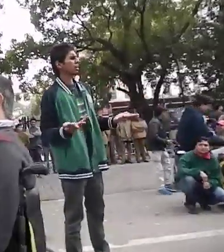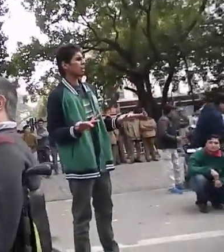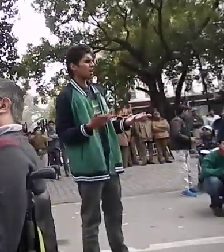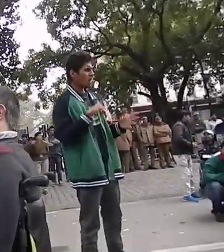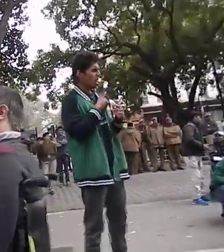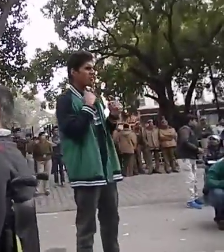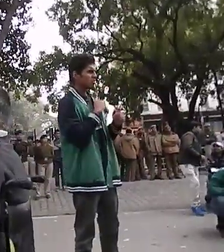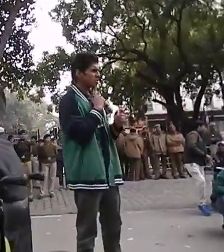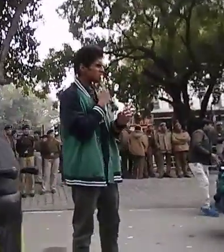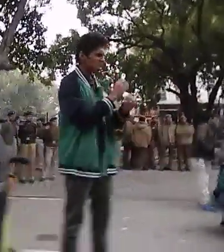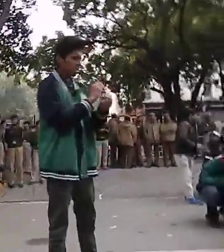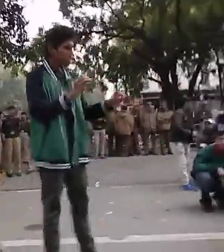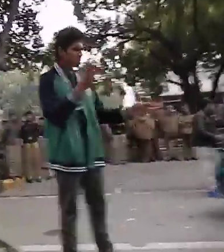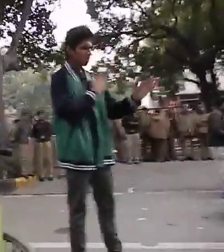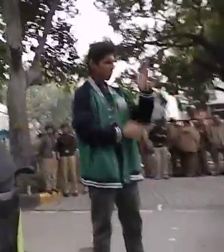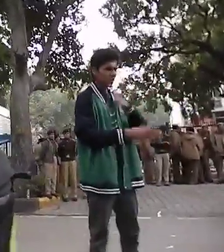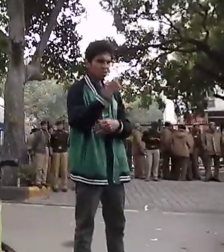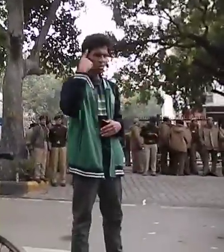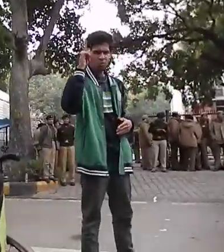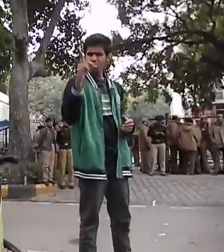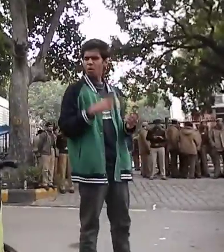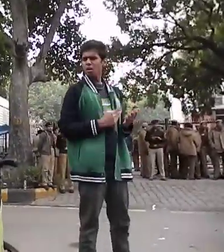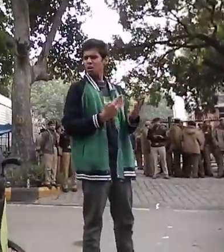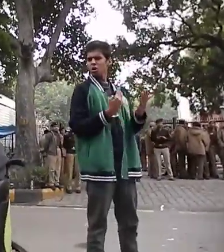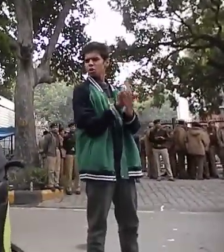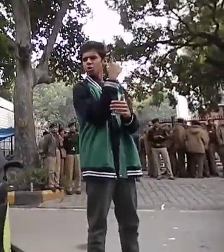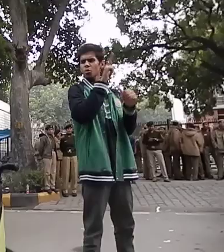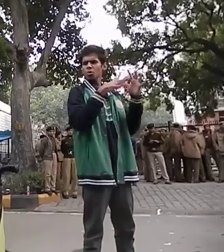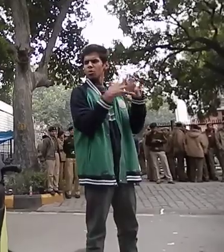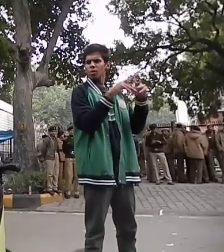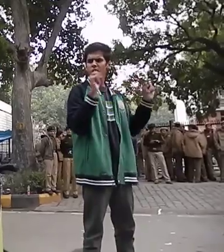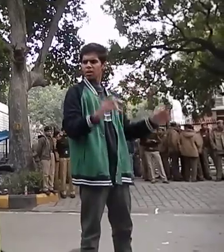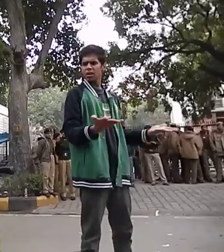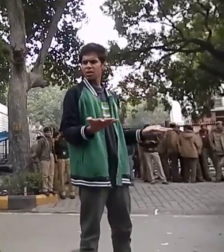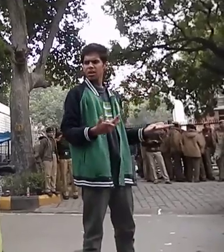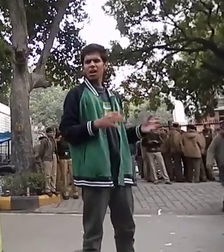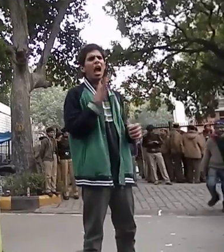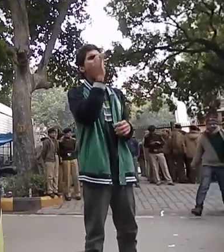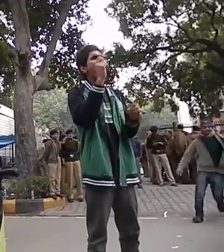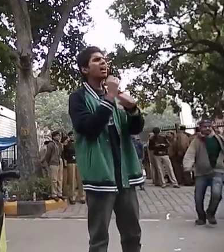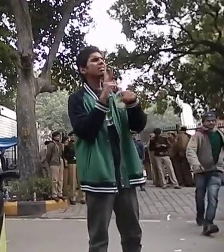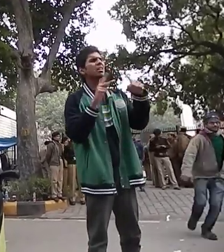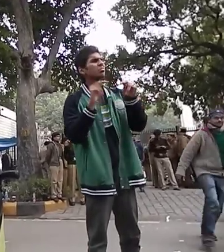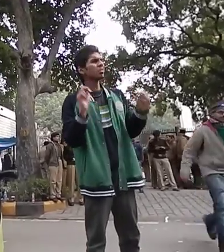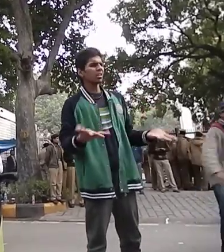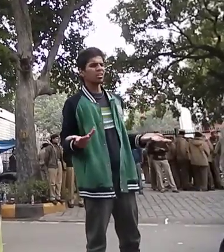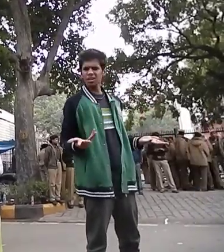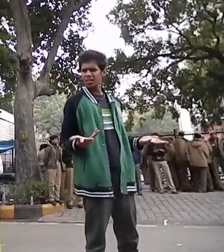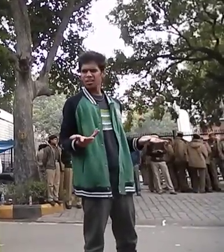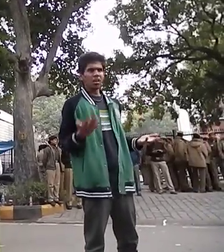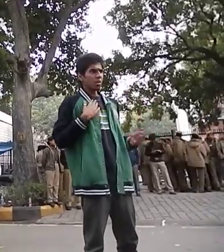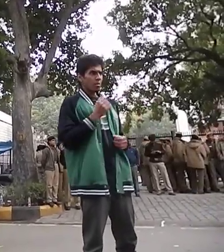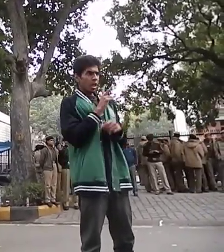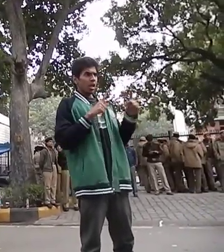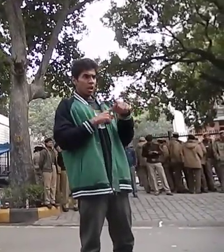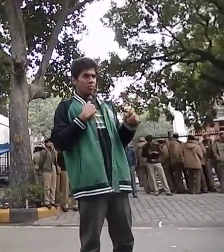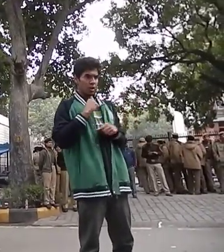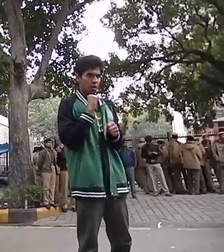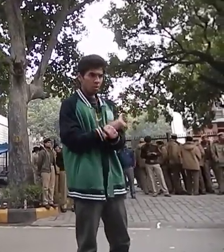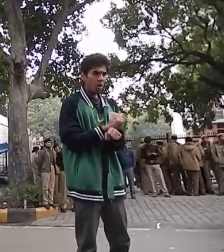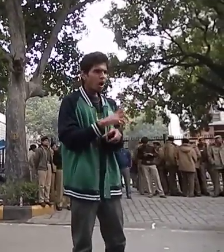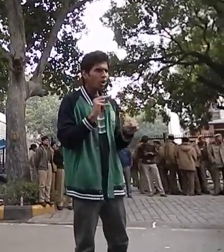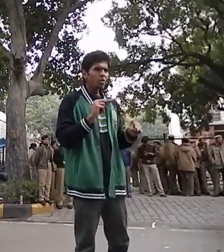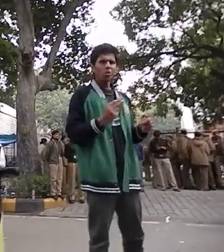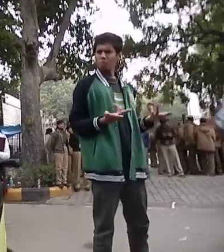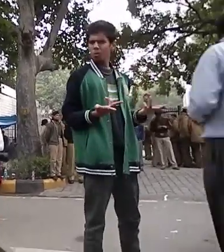it? What we are saying is that, quite frankly, we should not have to even ask the government. It's not our job to be running after the government. The